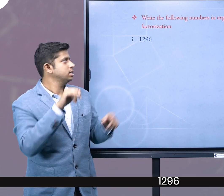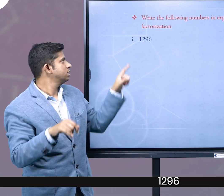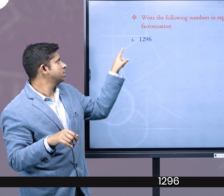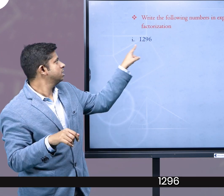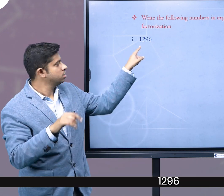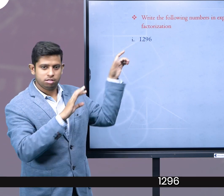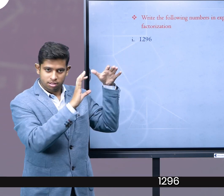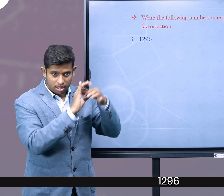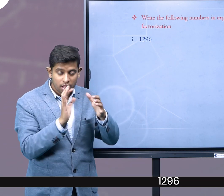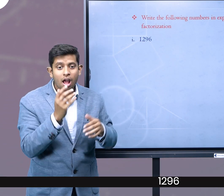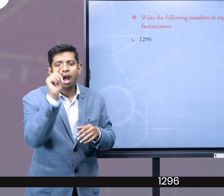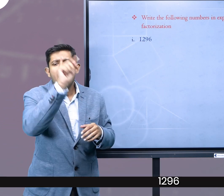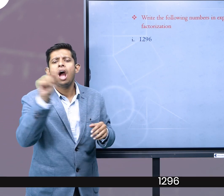1296.